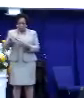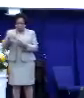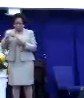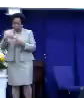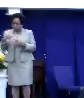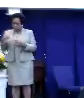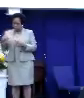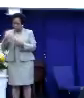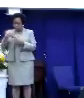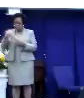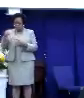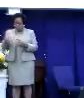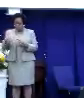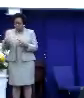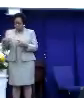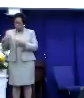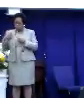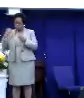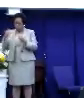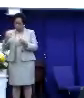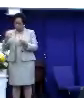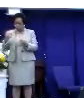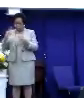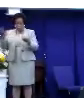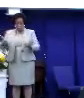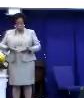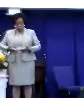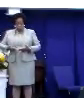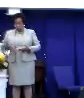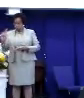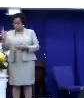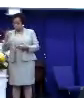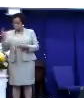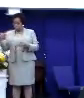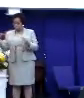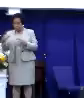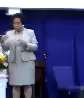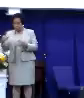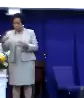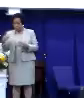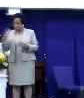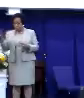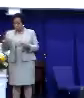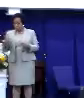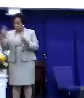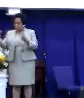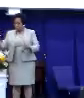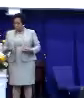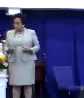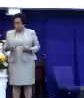particular power, it's actually by invitation only. Look at your name and say, neighbor. Neighbor. It's by invitation